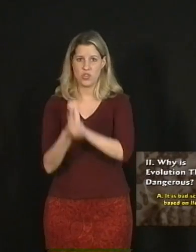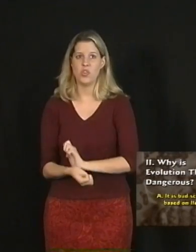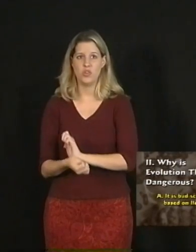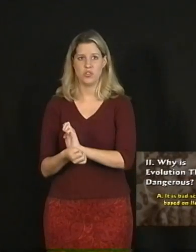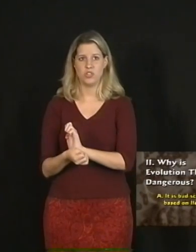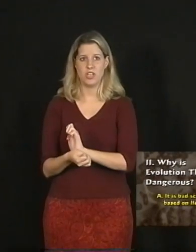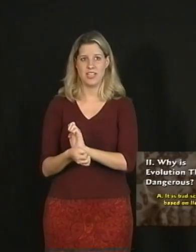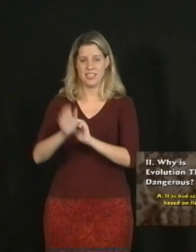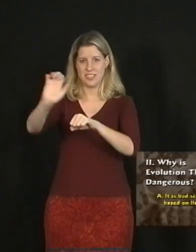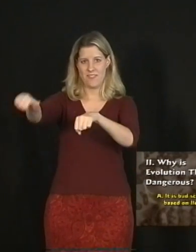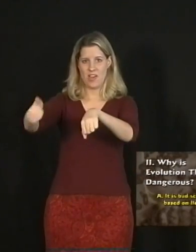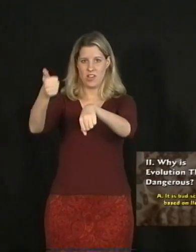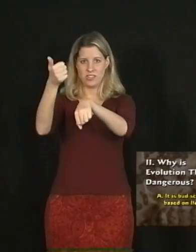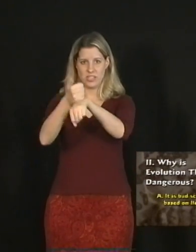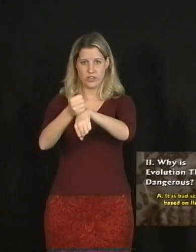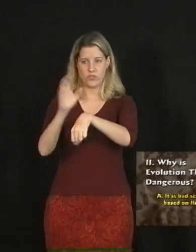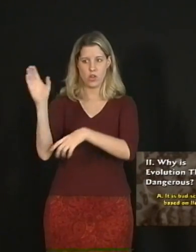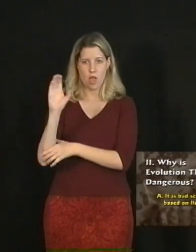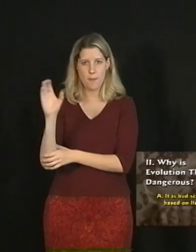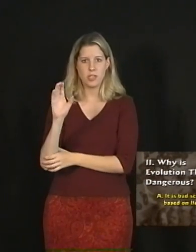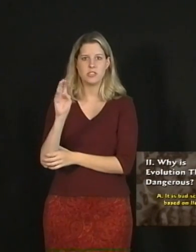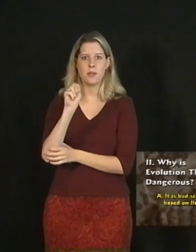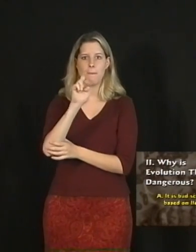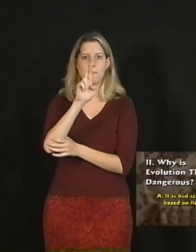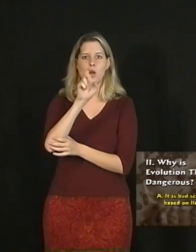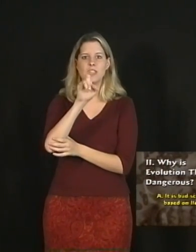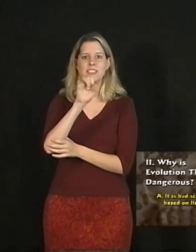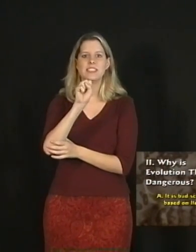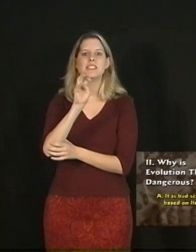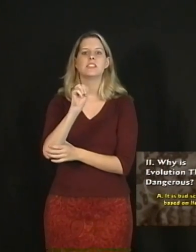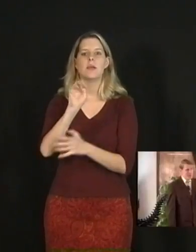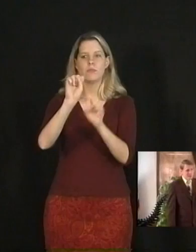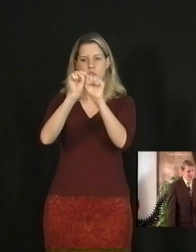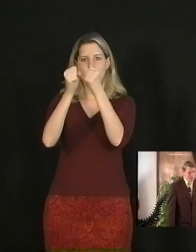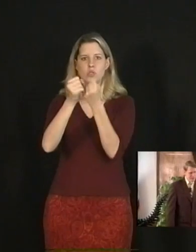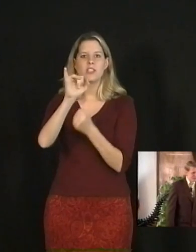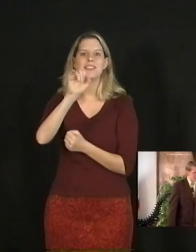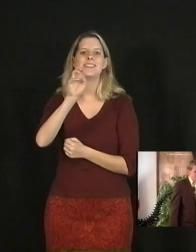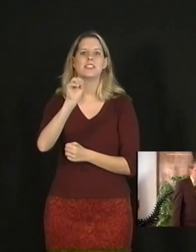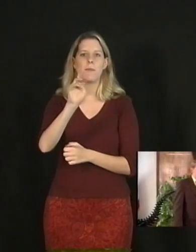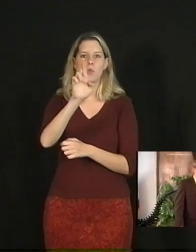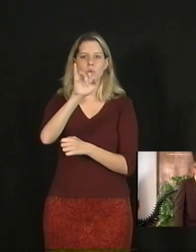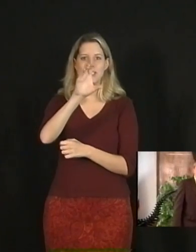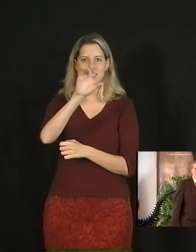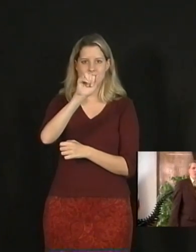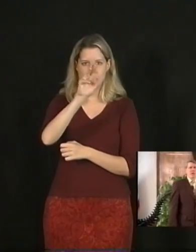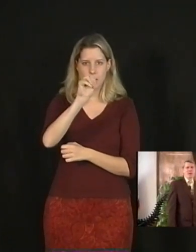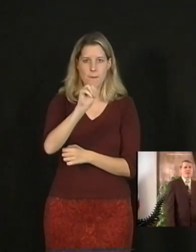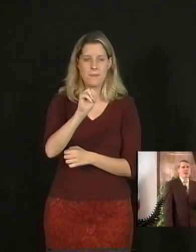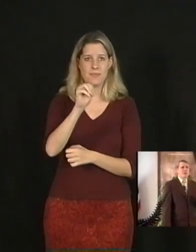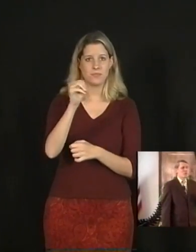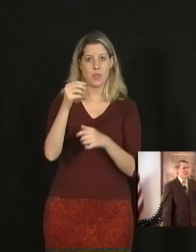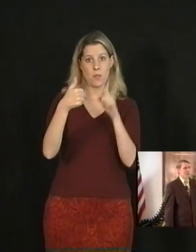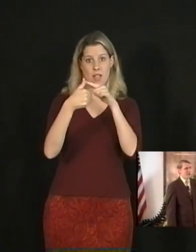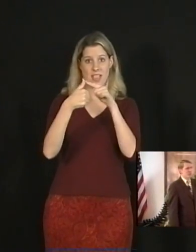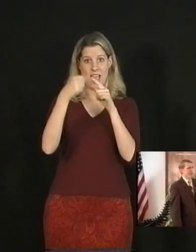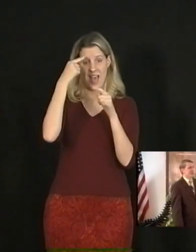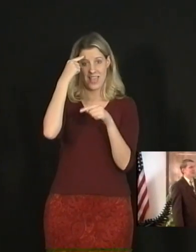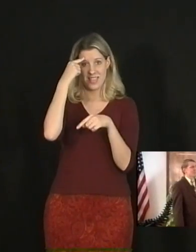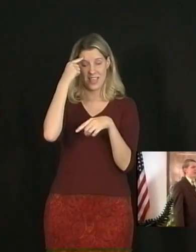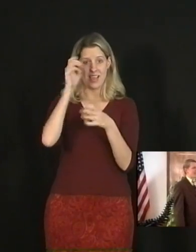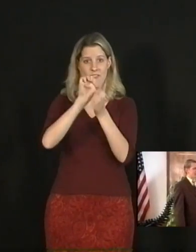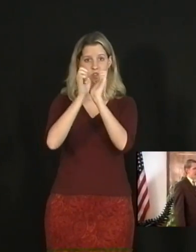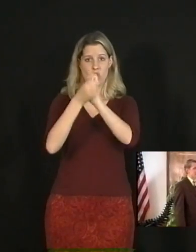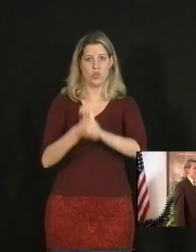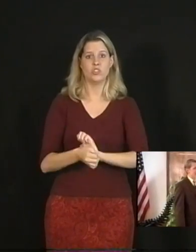years, evolution is absolutely the foundation for communism, Marxism, Nazism, socialism, racism. We'll get into some more of that in a minute. Number one, I think evolution is dangerous